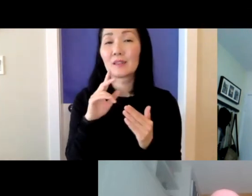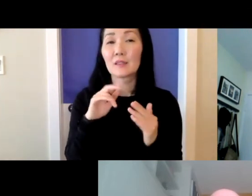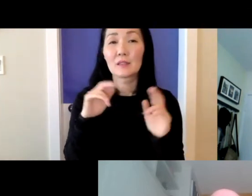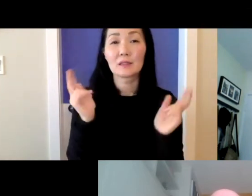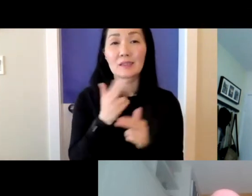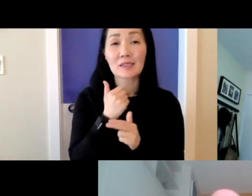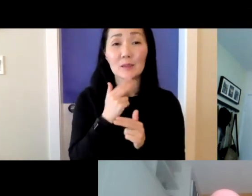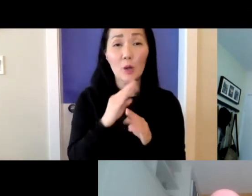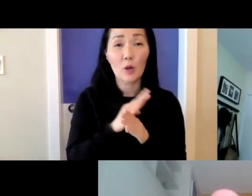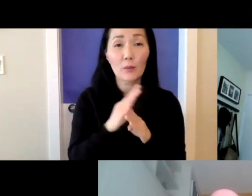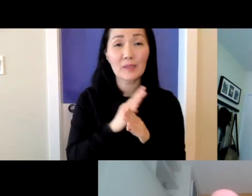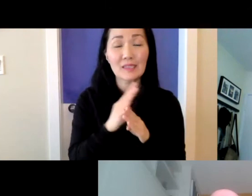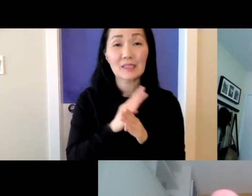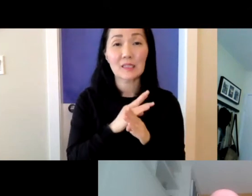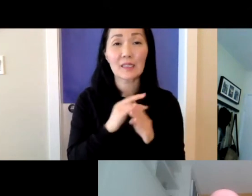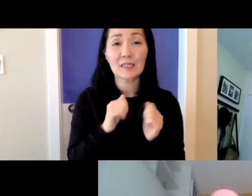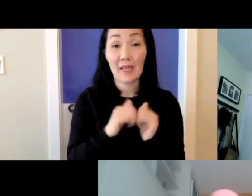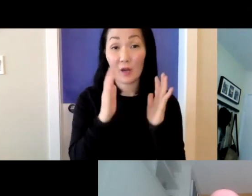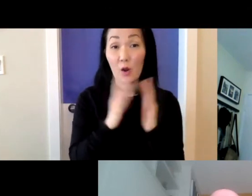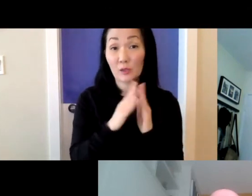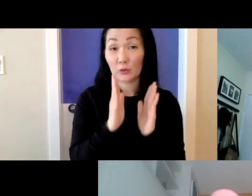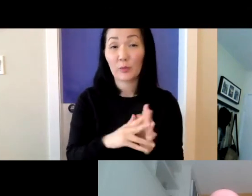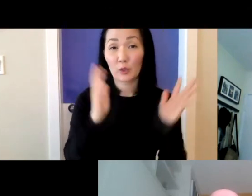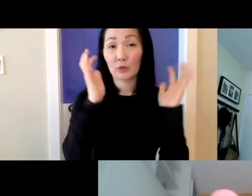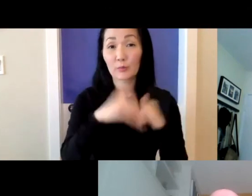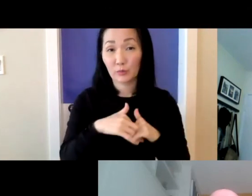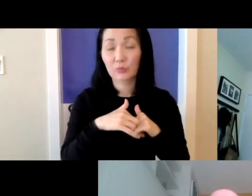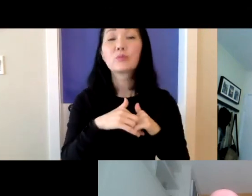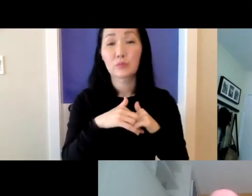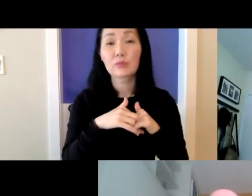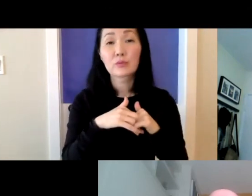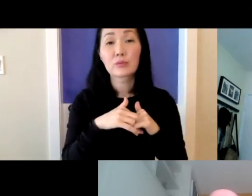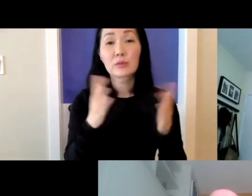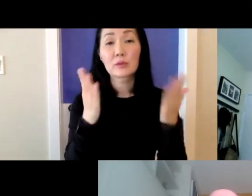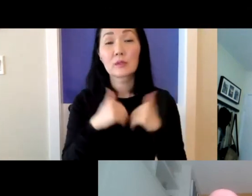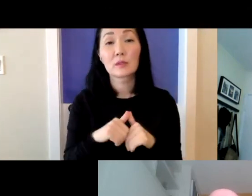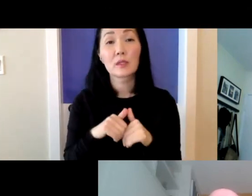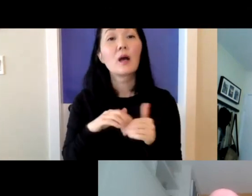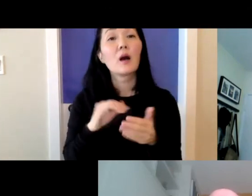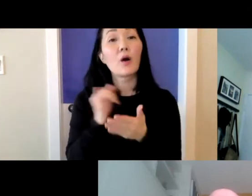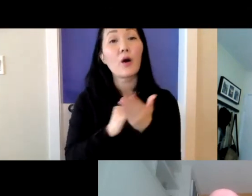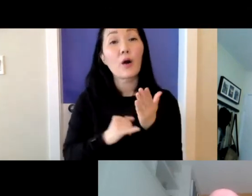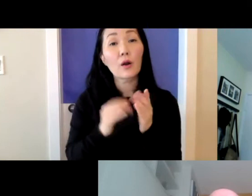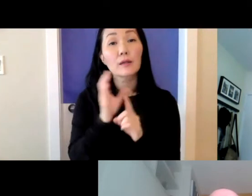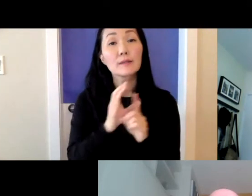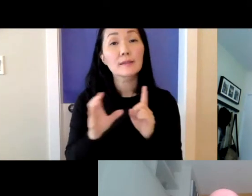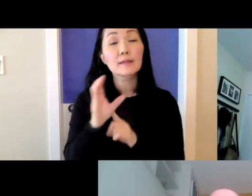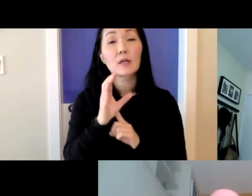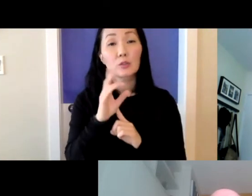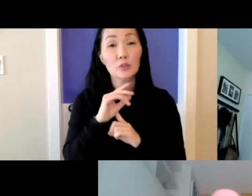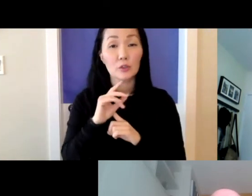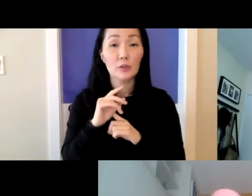entrepreneurs, for sure. And the next one, disappearing and vulnerable arts and culture jobs and